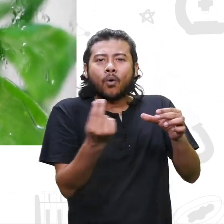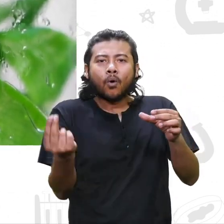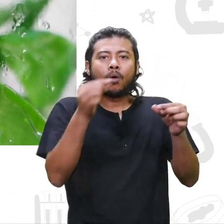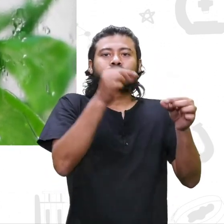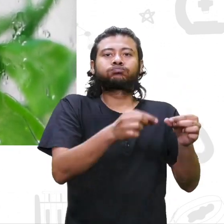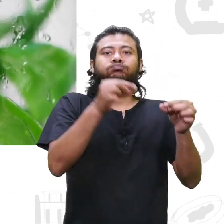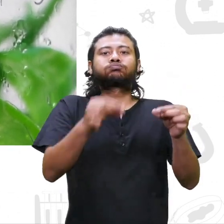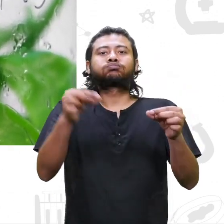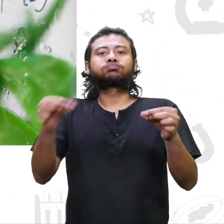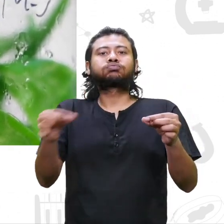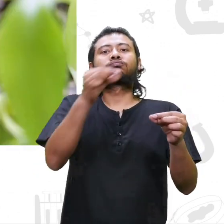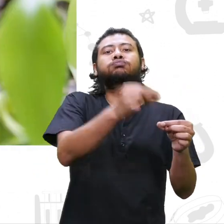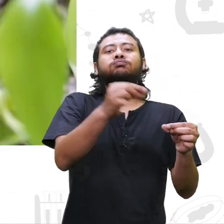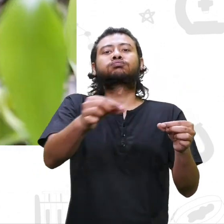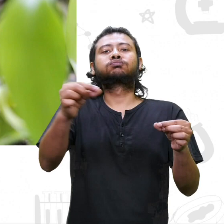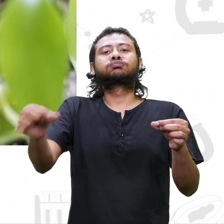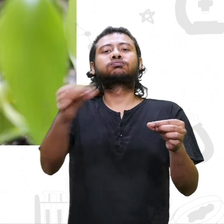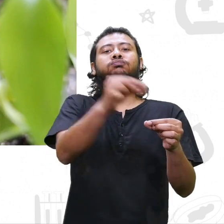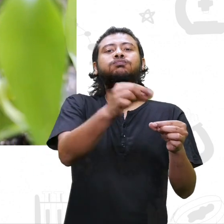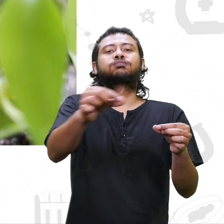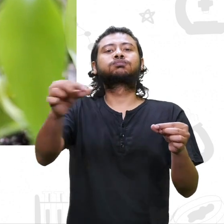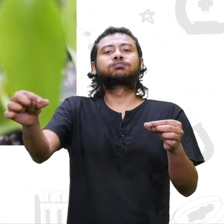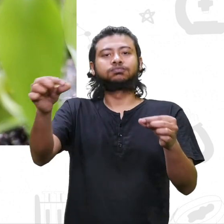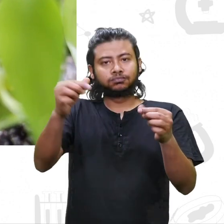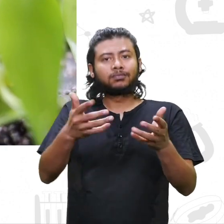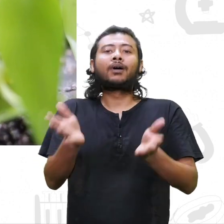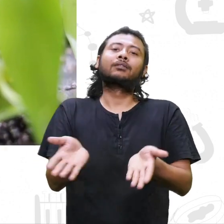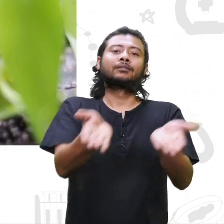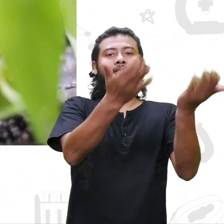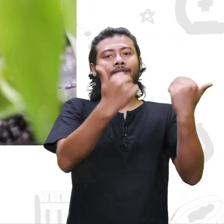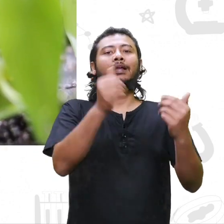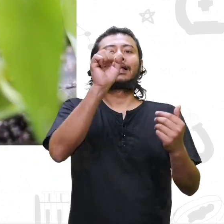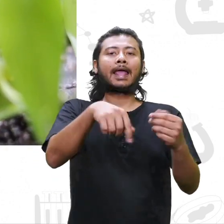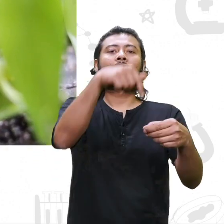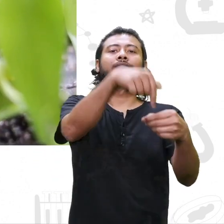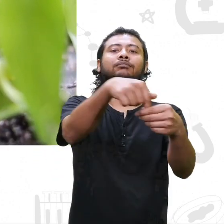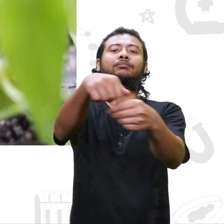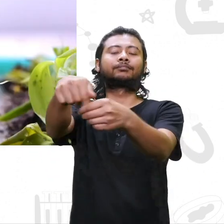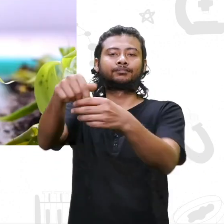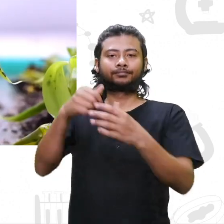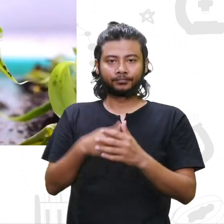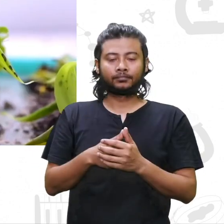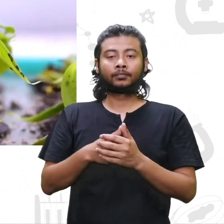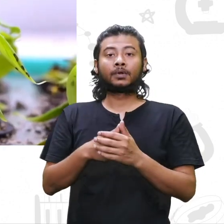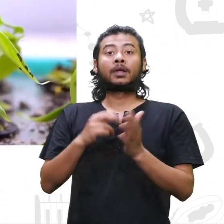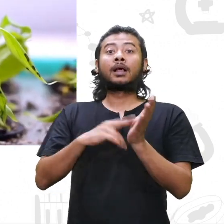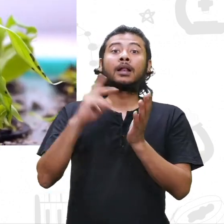airflow station, and these fully grown shoots are transferred to the rooting medium for root induction.